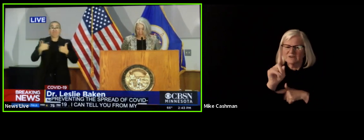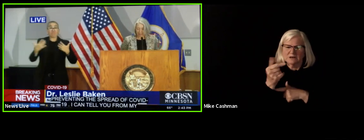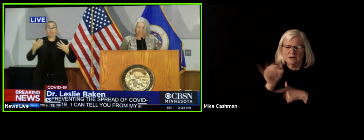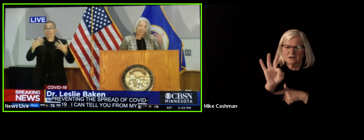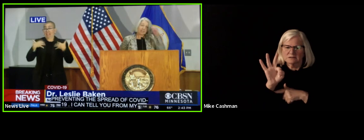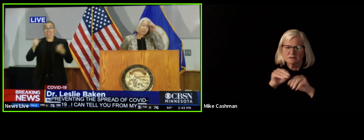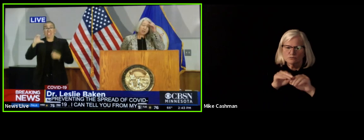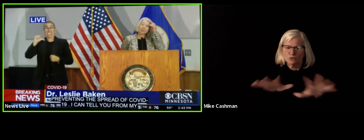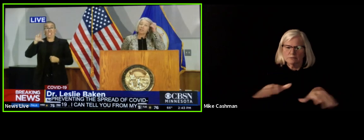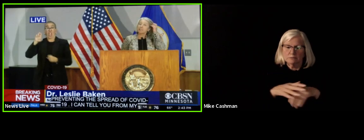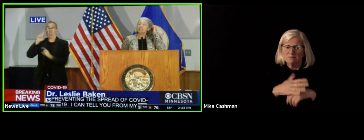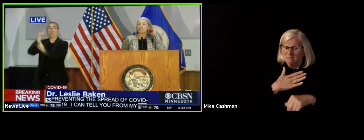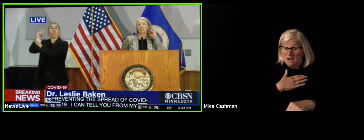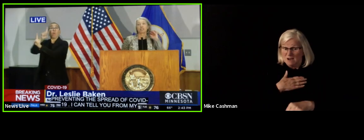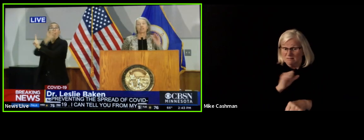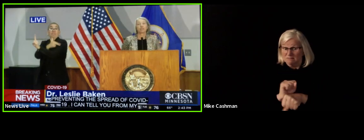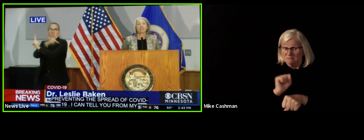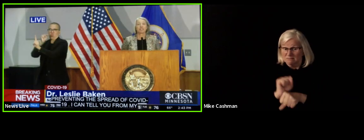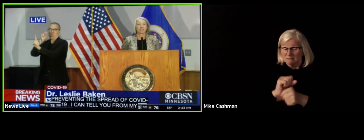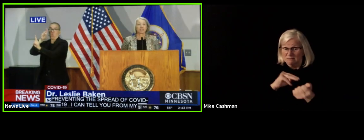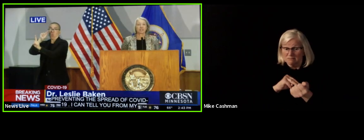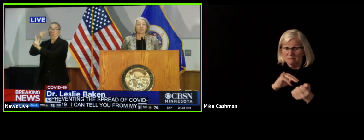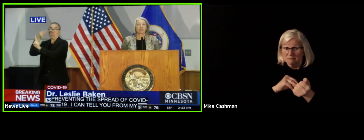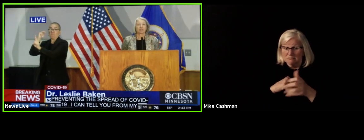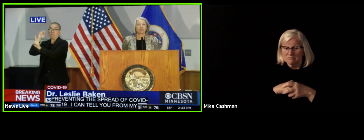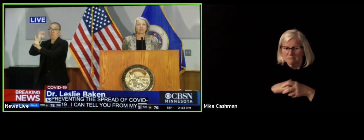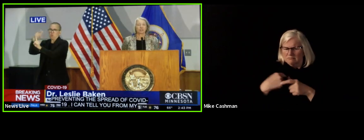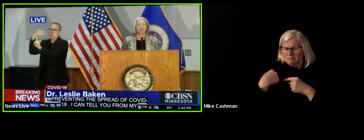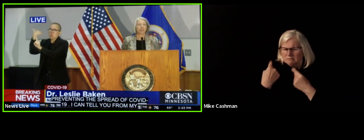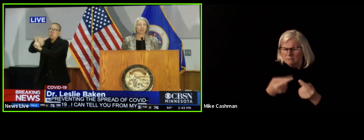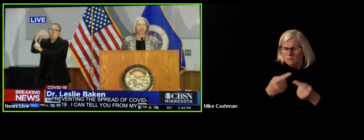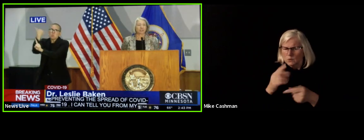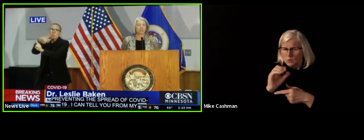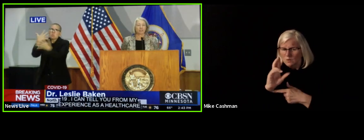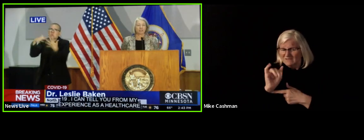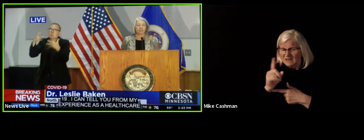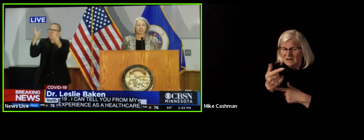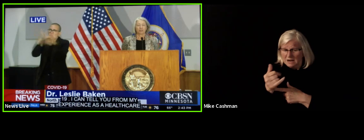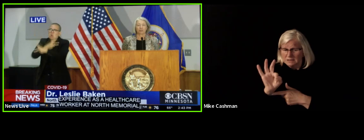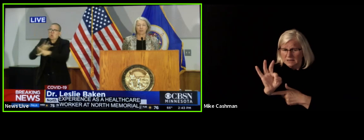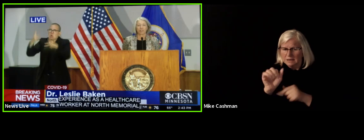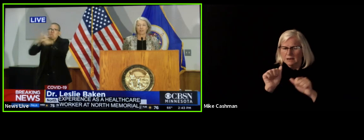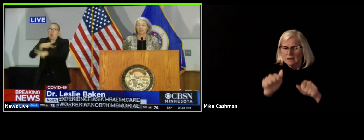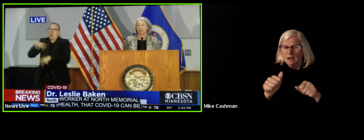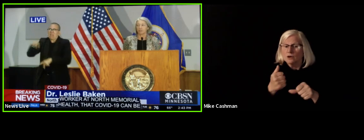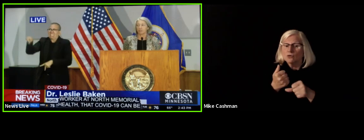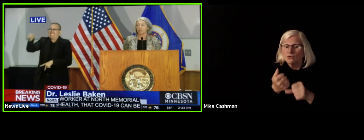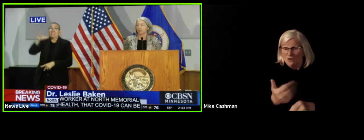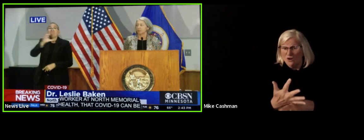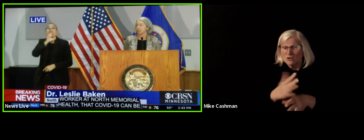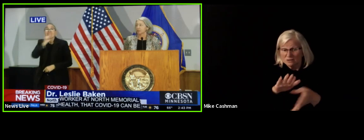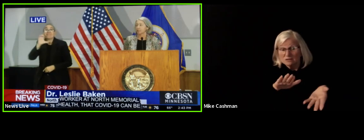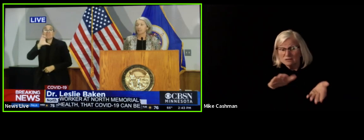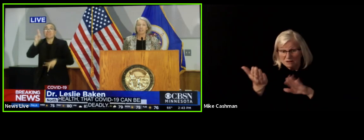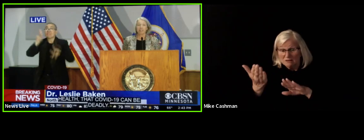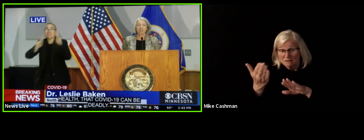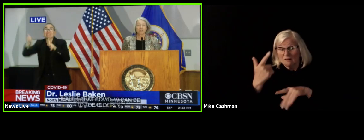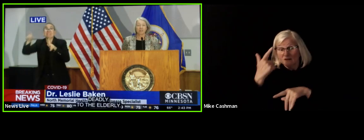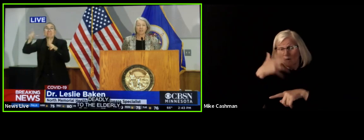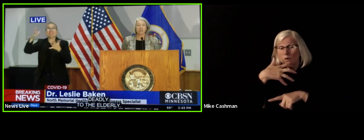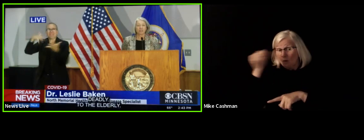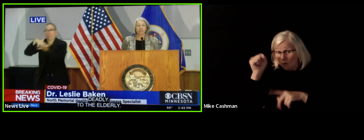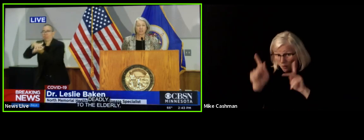that COVID-19 can be deadly to the elderly, to the frail, to the young